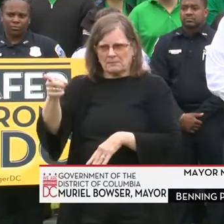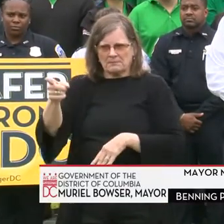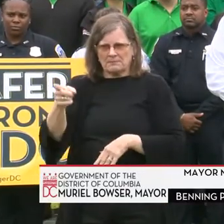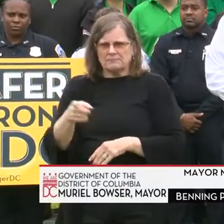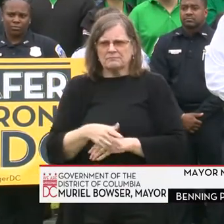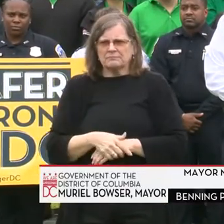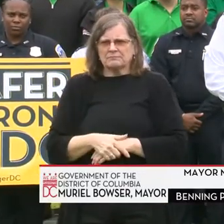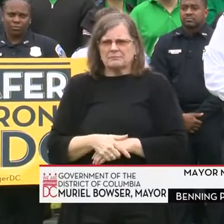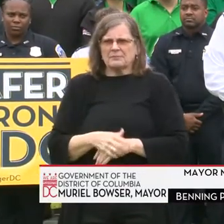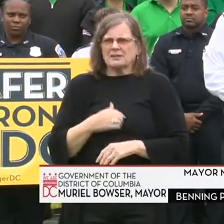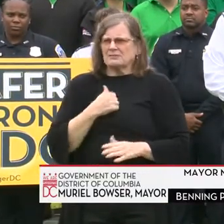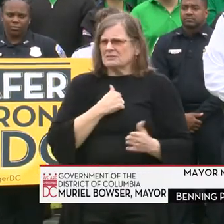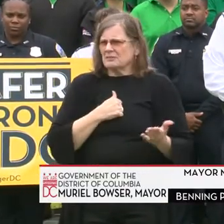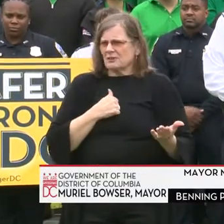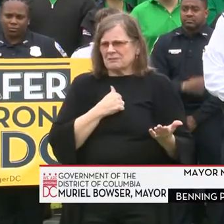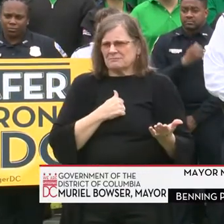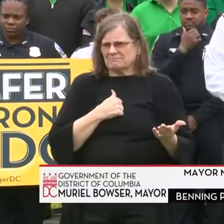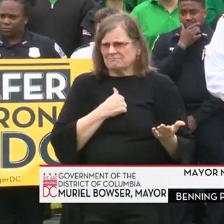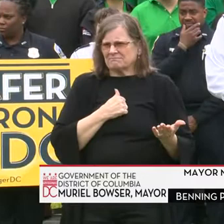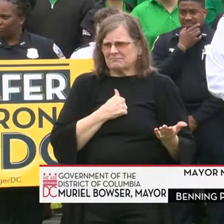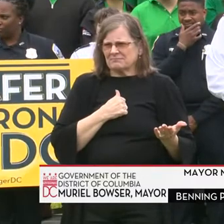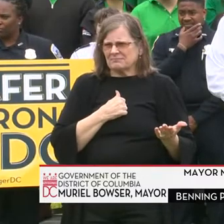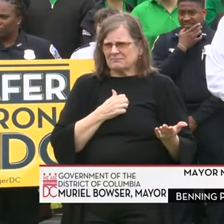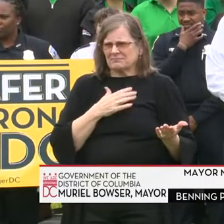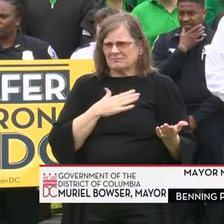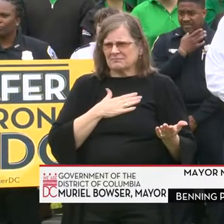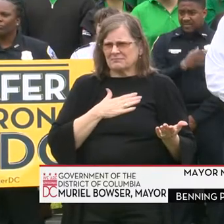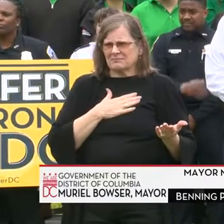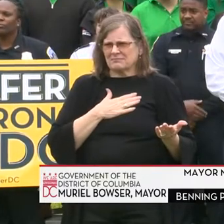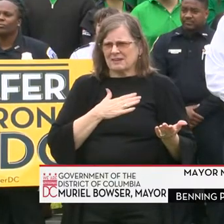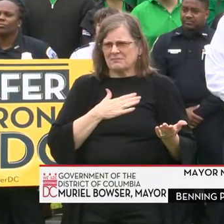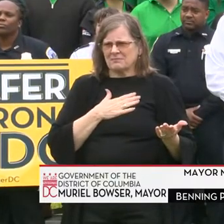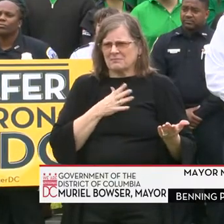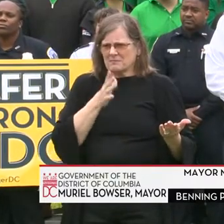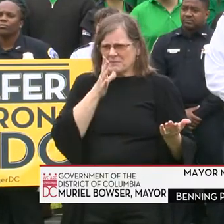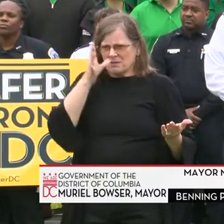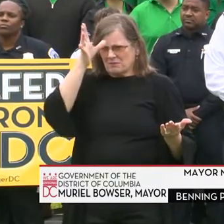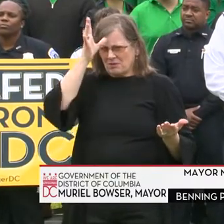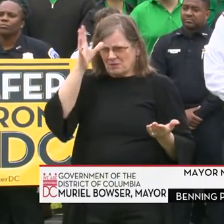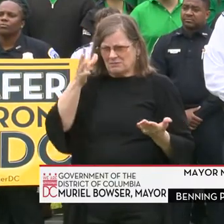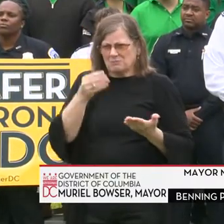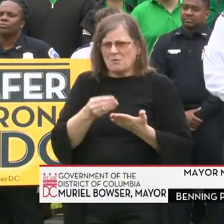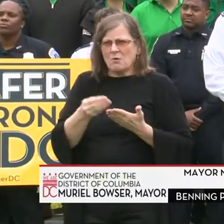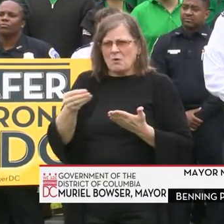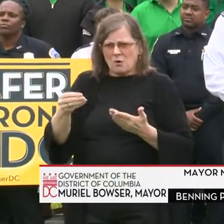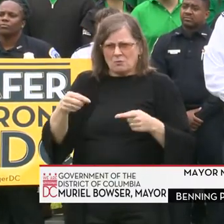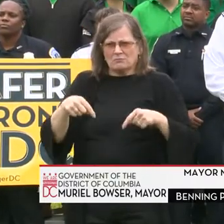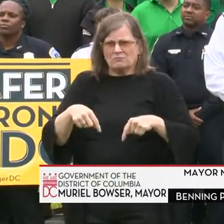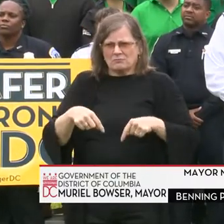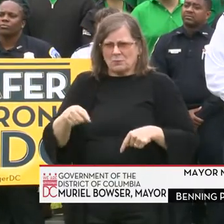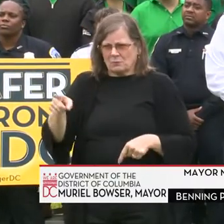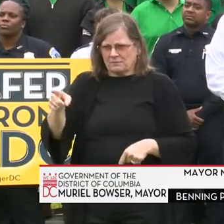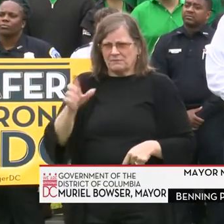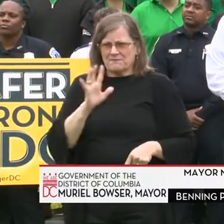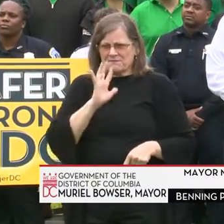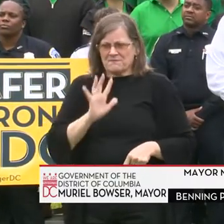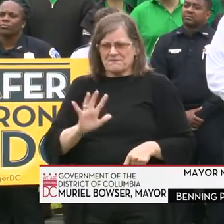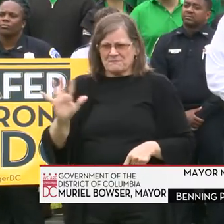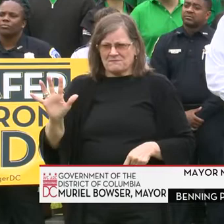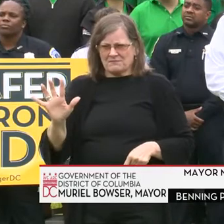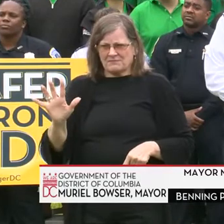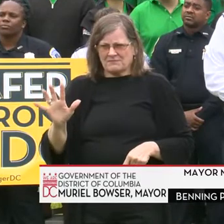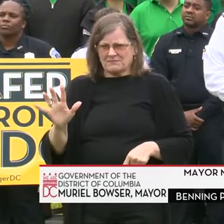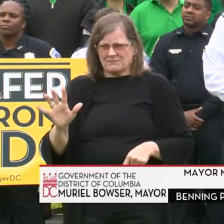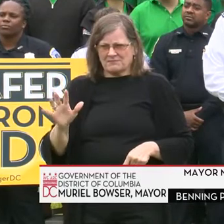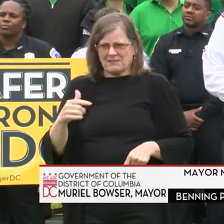to me, please? I'm sorry. My parents bought this home where we live when I was 5 years old. Today,